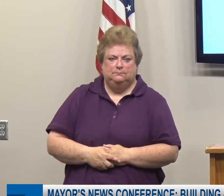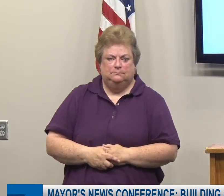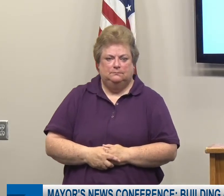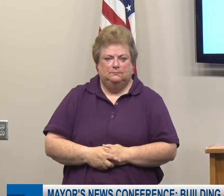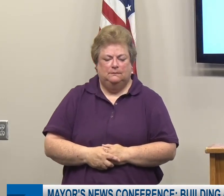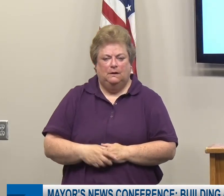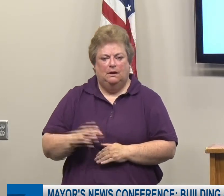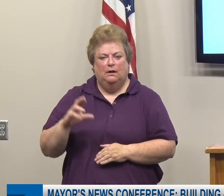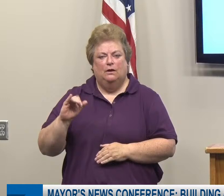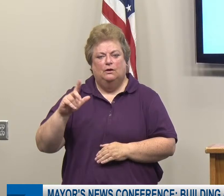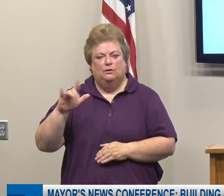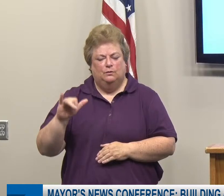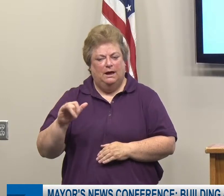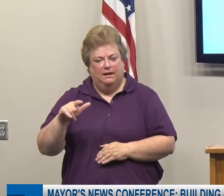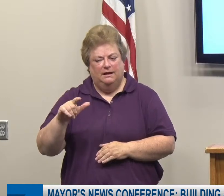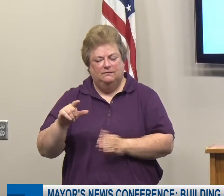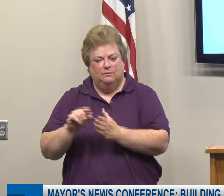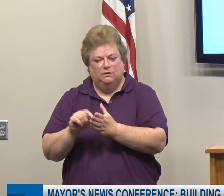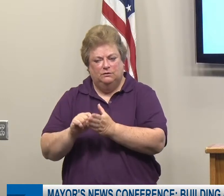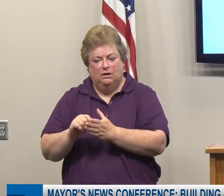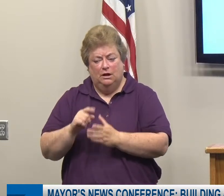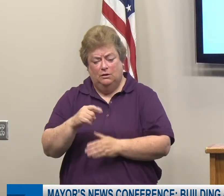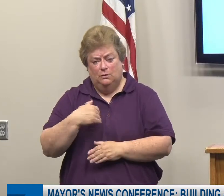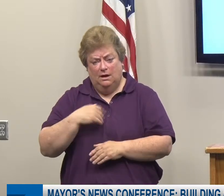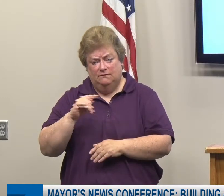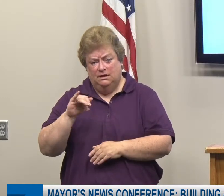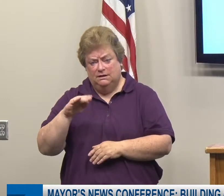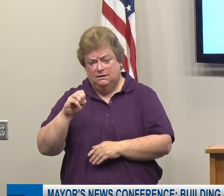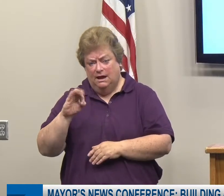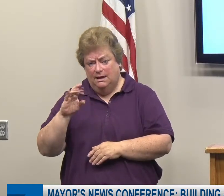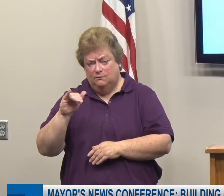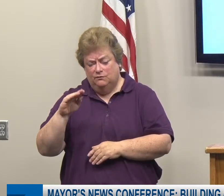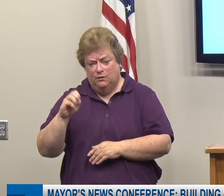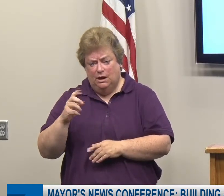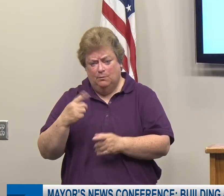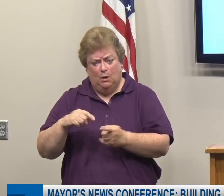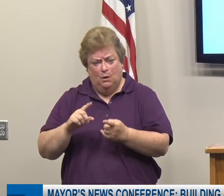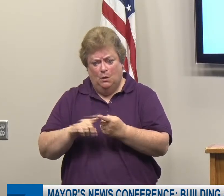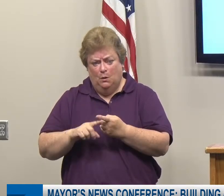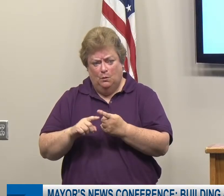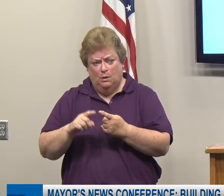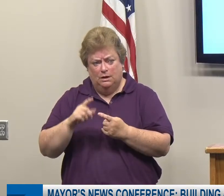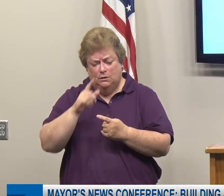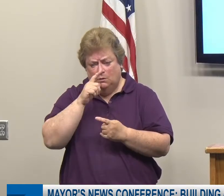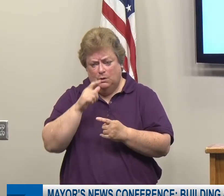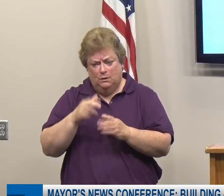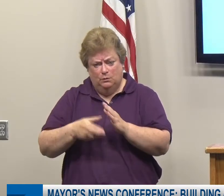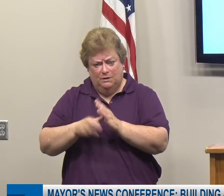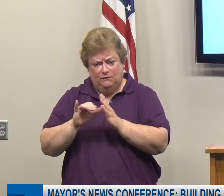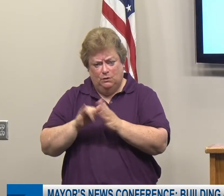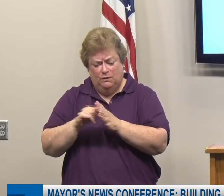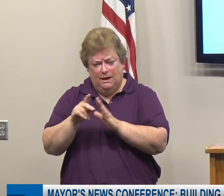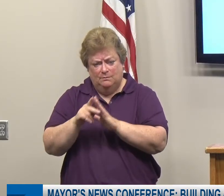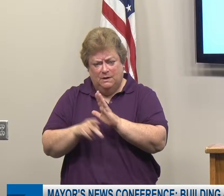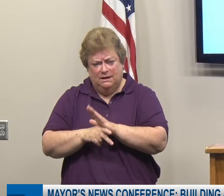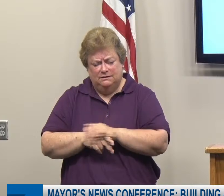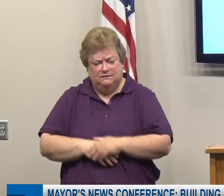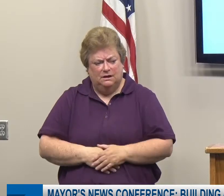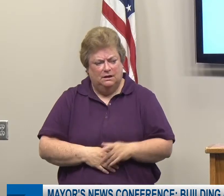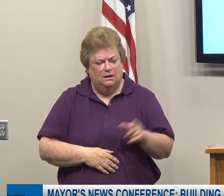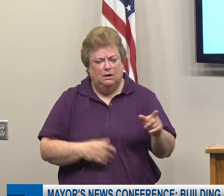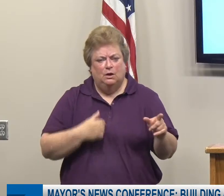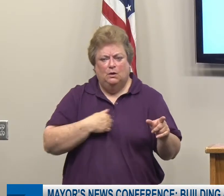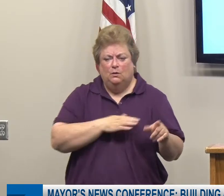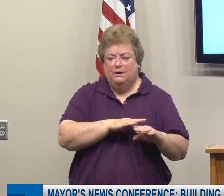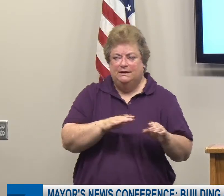As a follow-up, do you have a time frame for when a decision is needed by the city on that policy question? I didn't anticipate